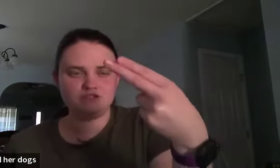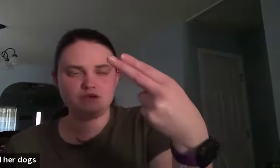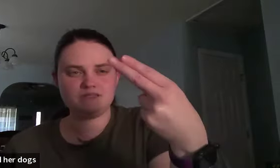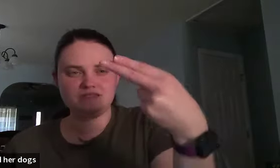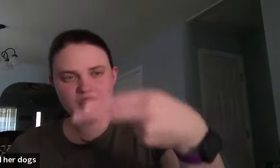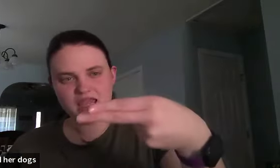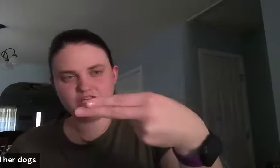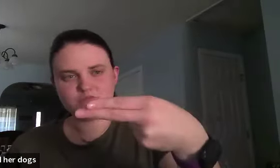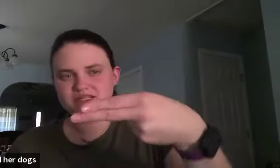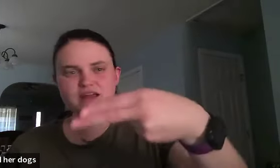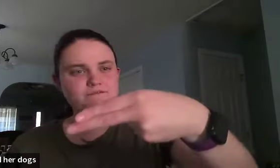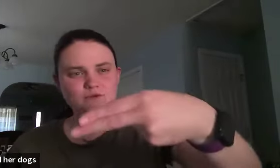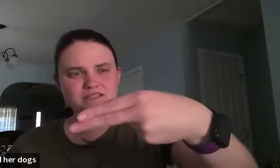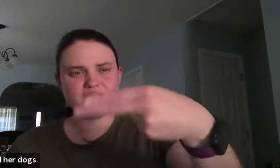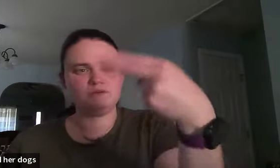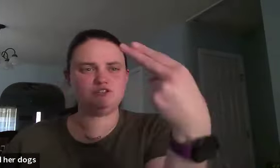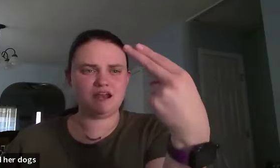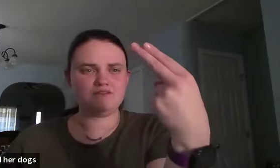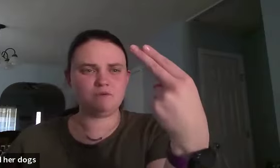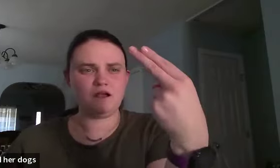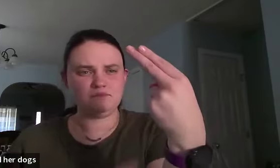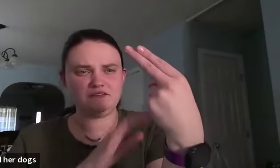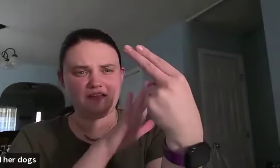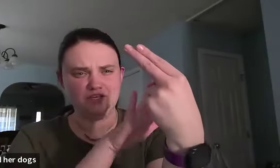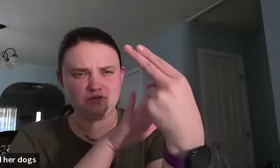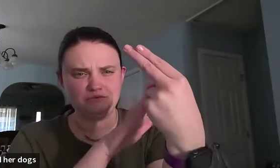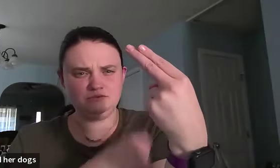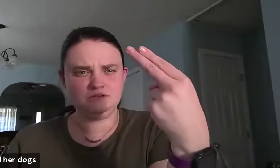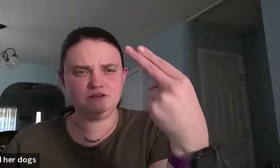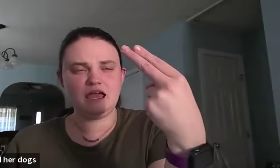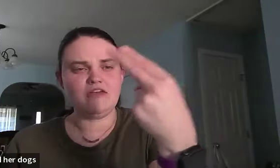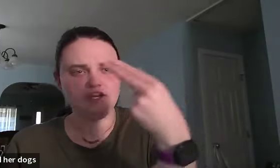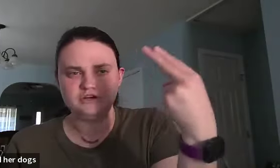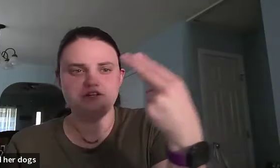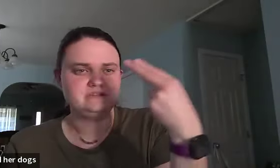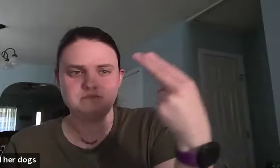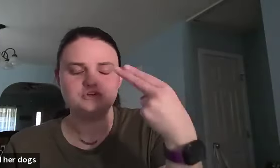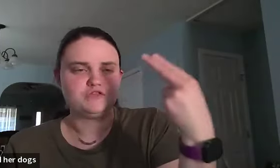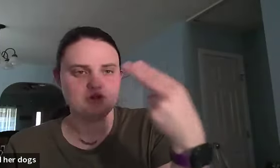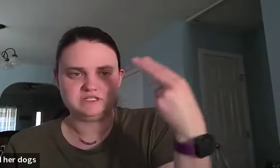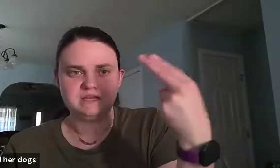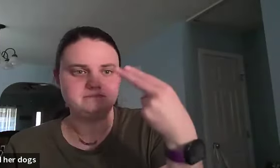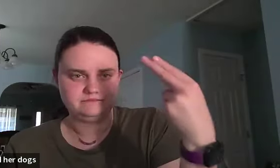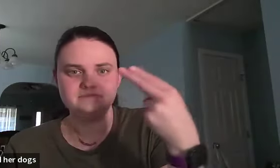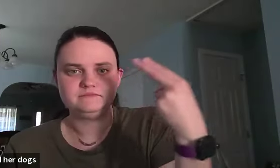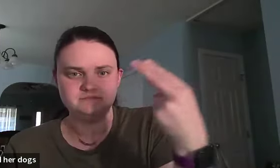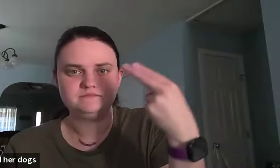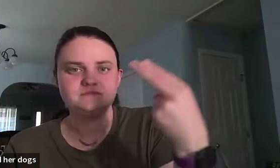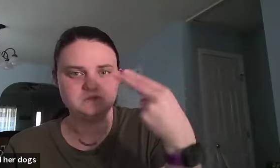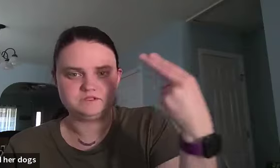So it's the H, but it's not fully sideways. You kind of have it more up like that U. And then you're going to do the same motion Thursday.